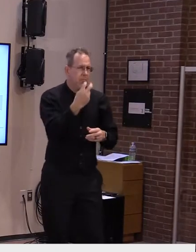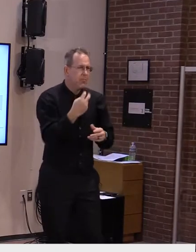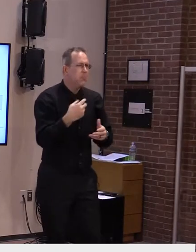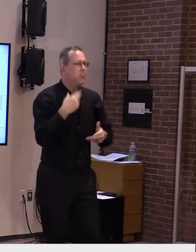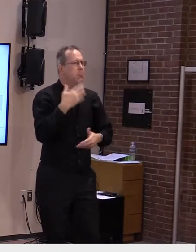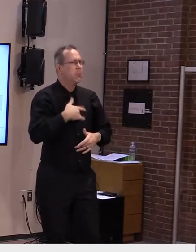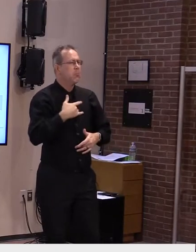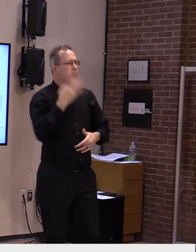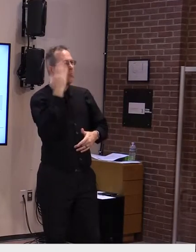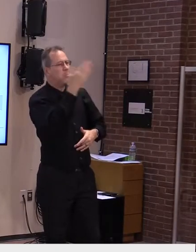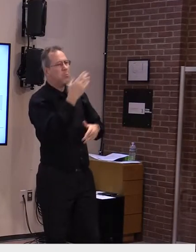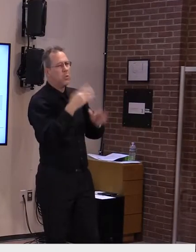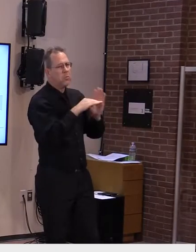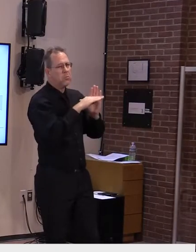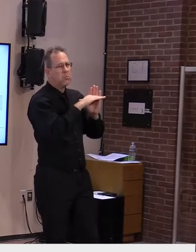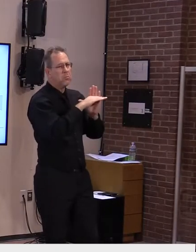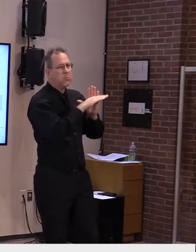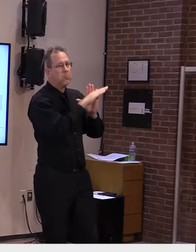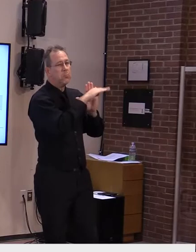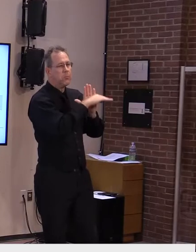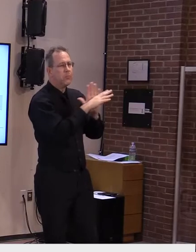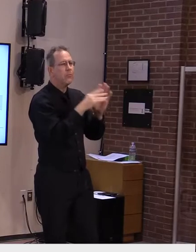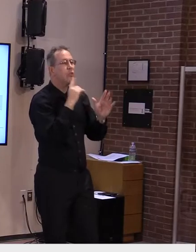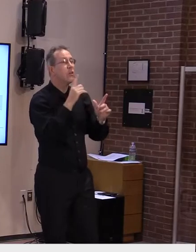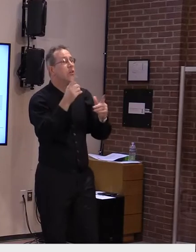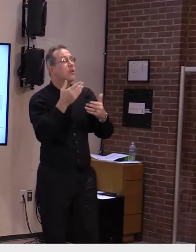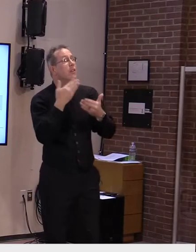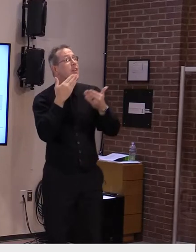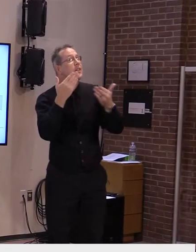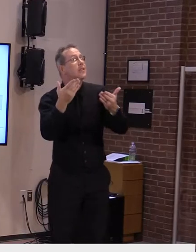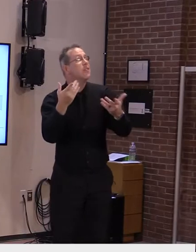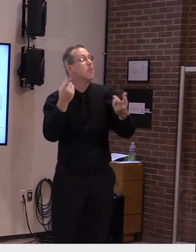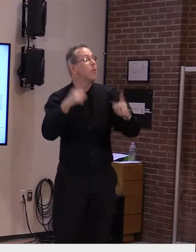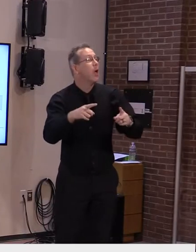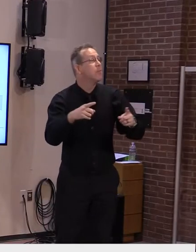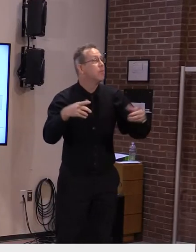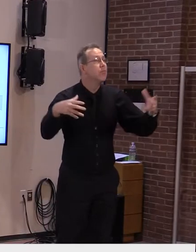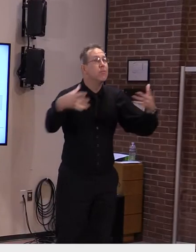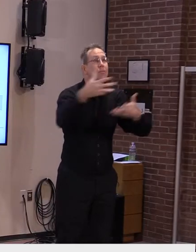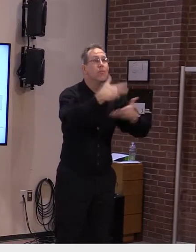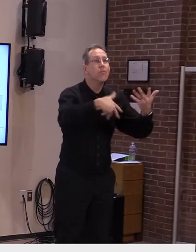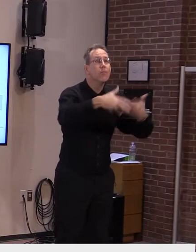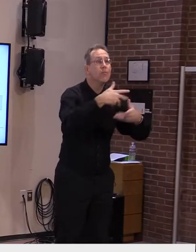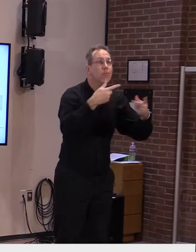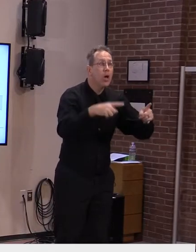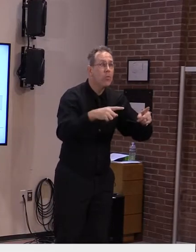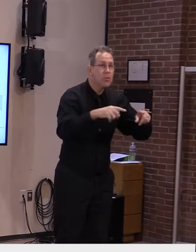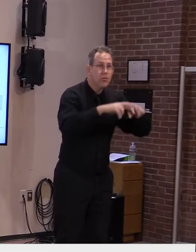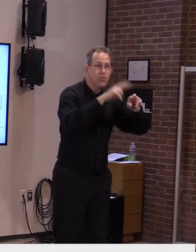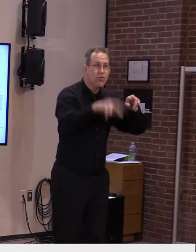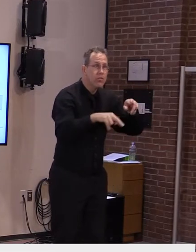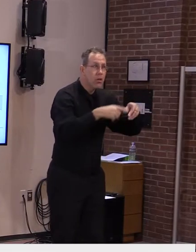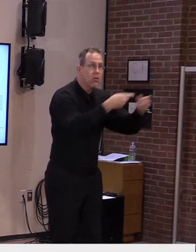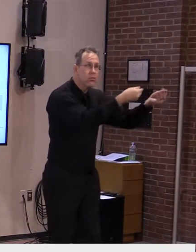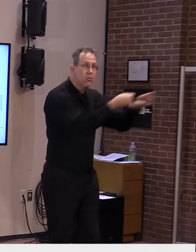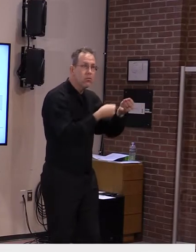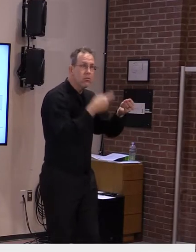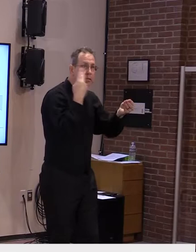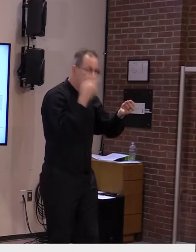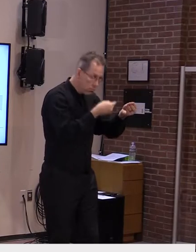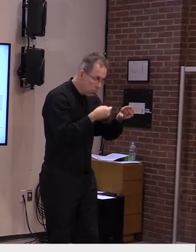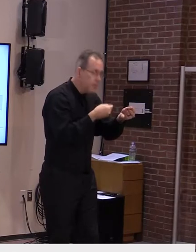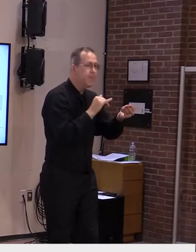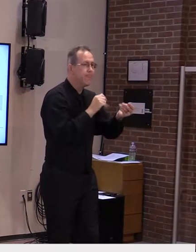impact of Thanksgiving on the cases, and then, of course, on hospitalizations and so on. So we'll keep a close eye on that. We noticed that